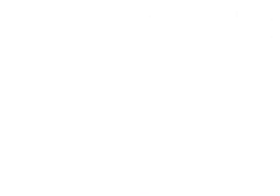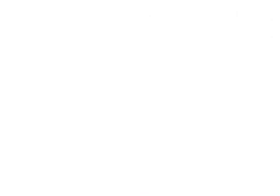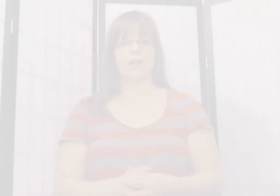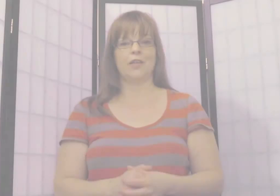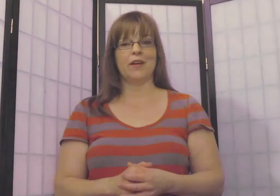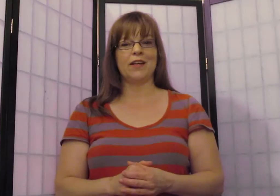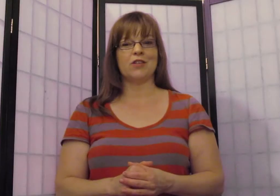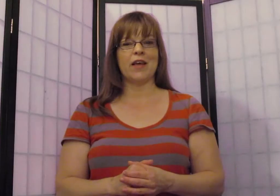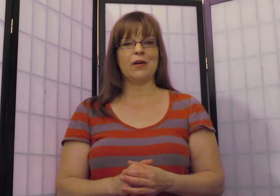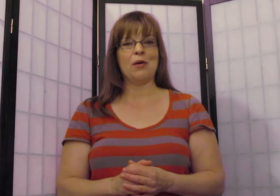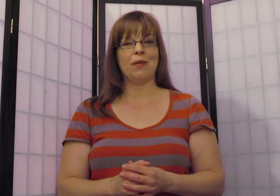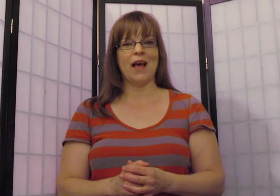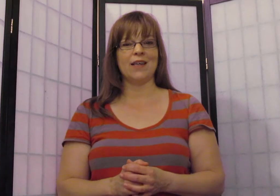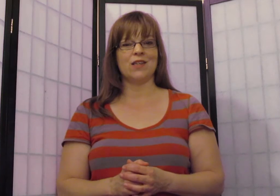Are you ready to try the whole pledge?